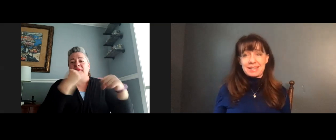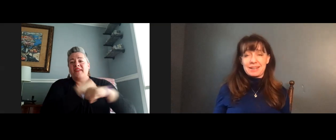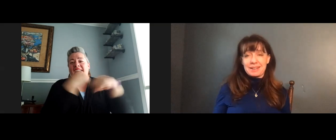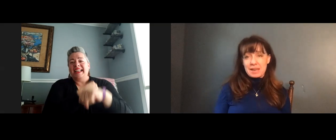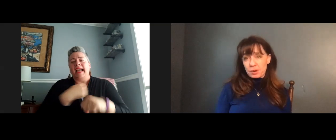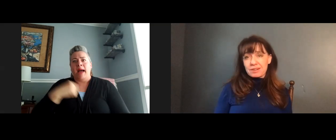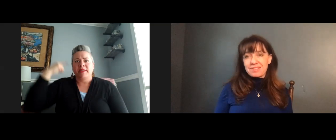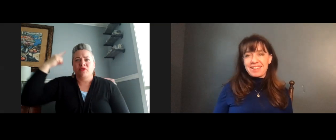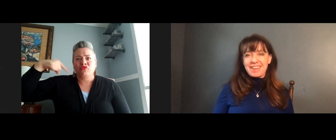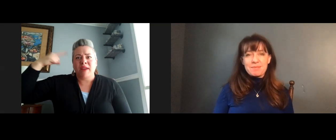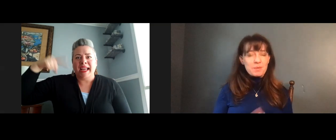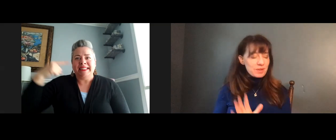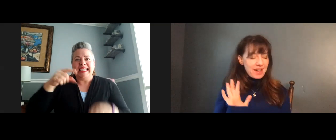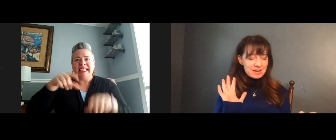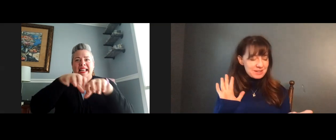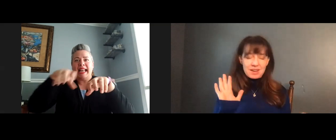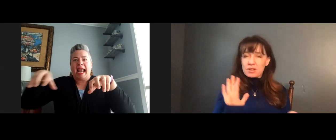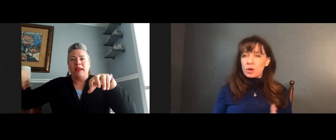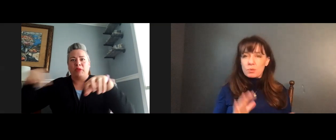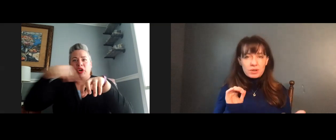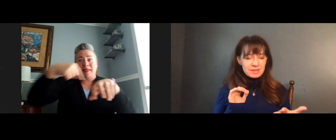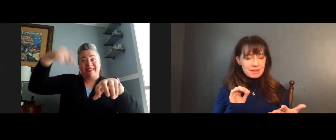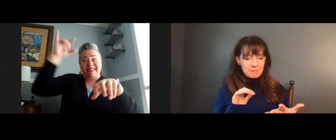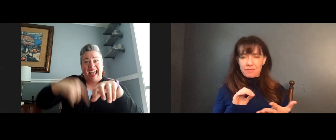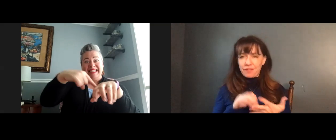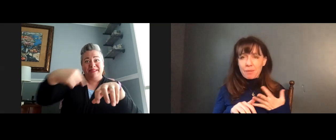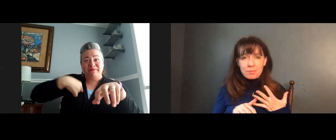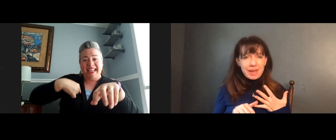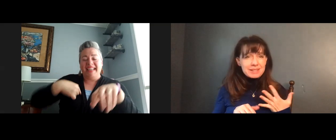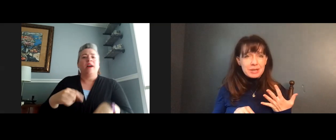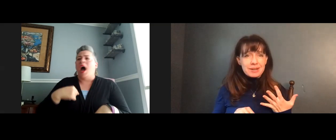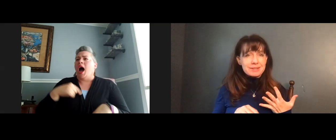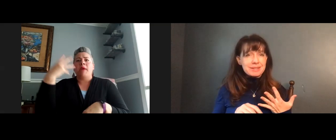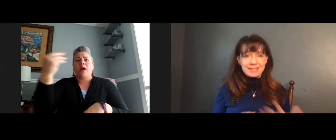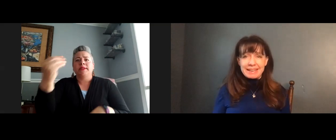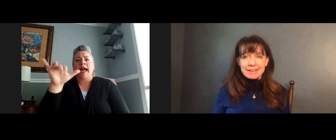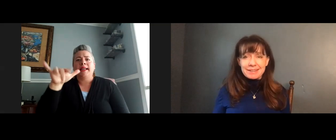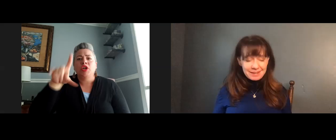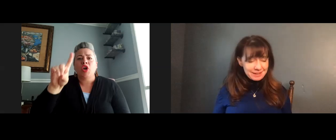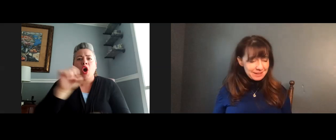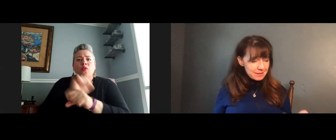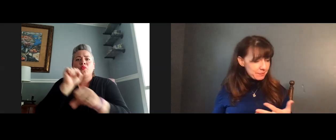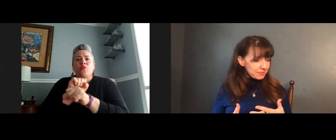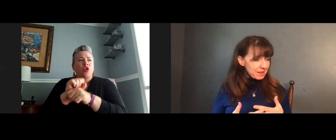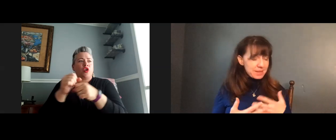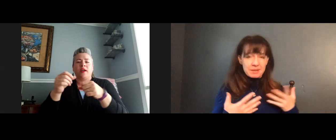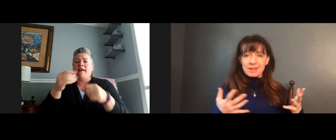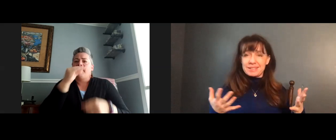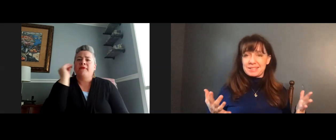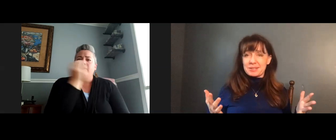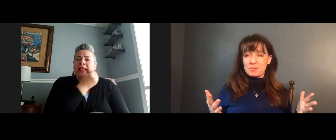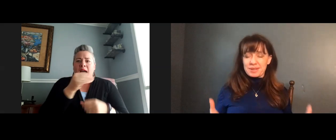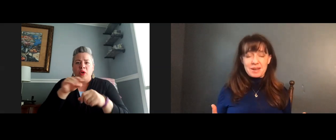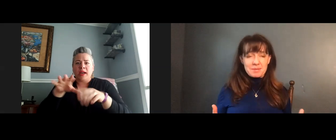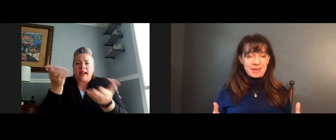crazy neighbor like that but we've gotten yard work done my flower beds are clean um i'm getting